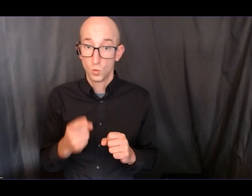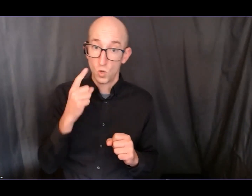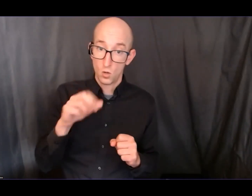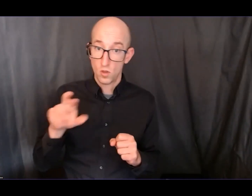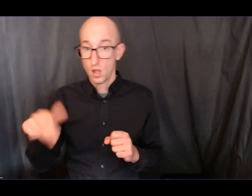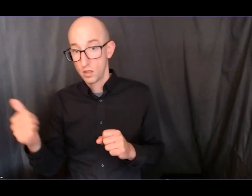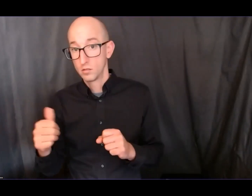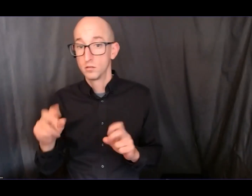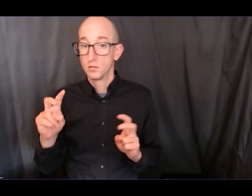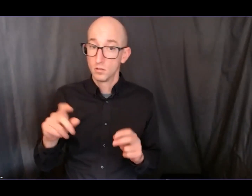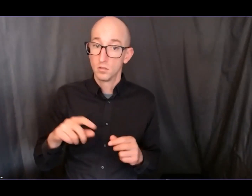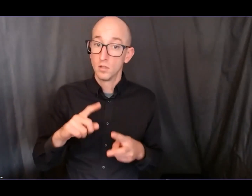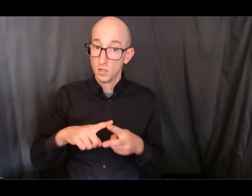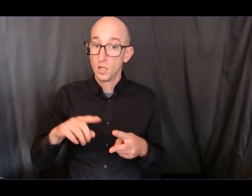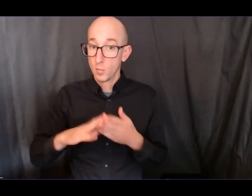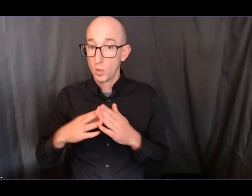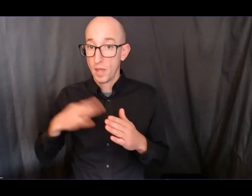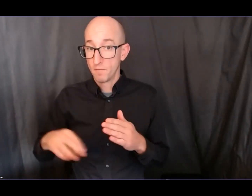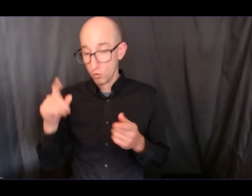benefit agreements or